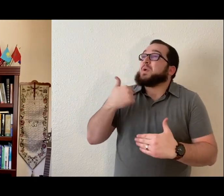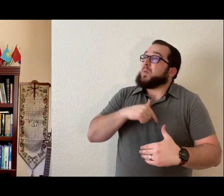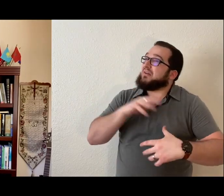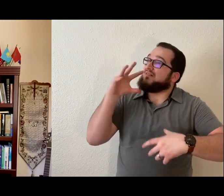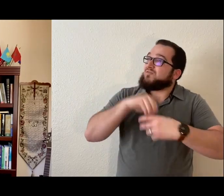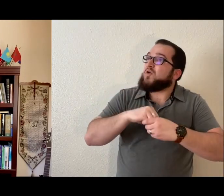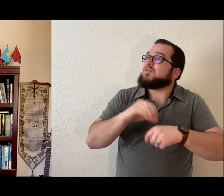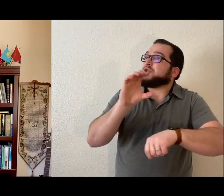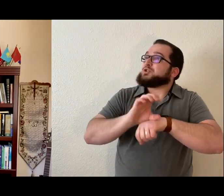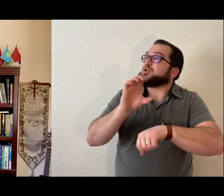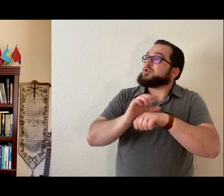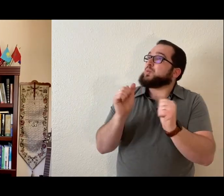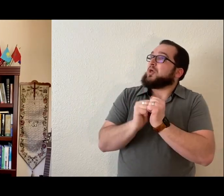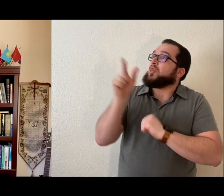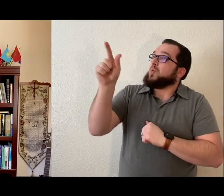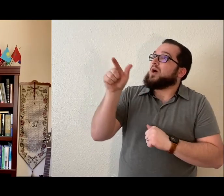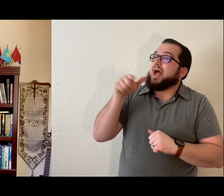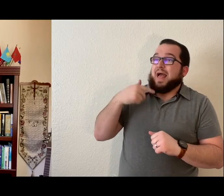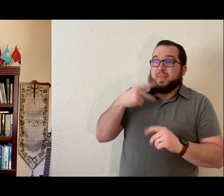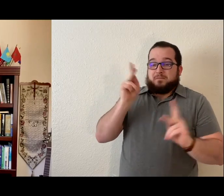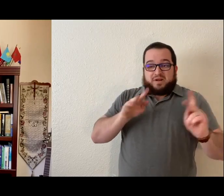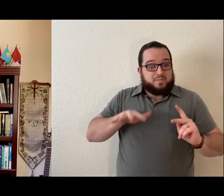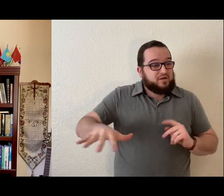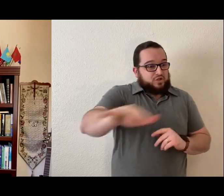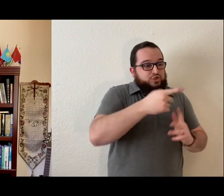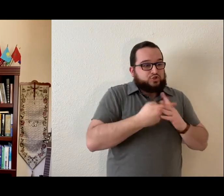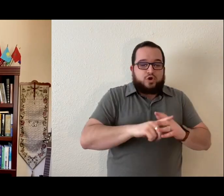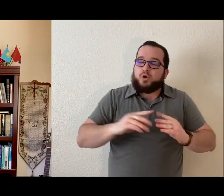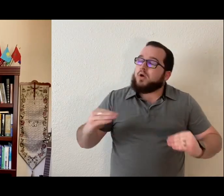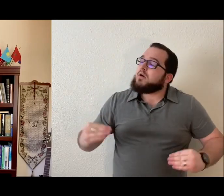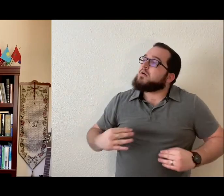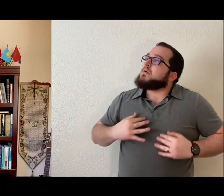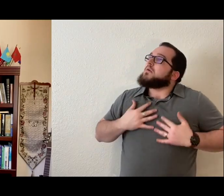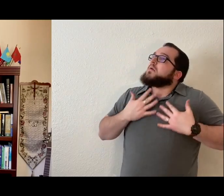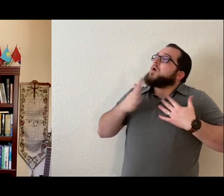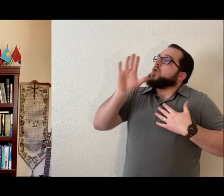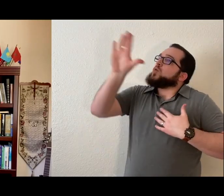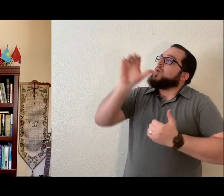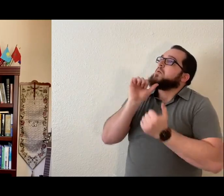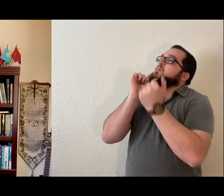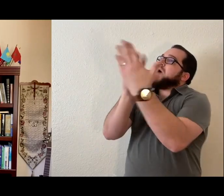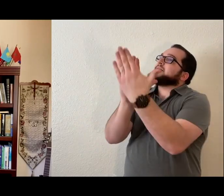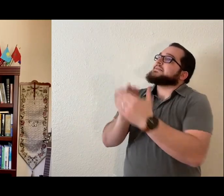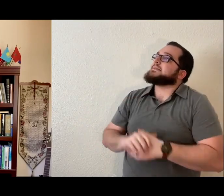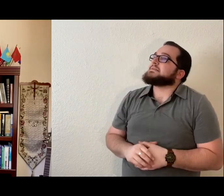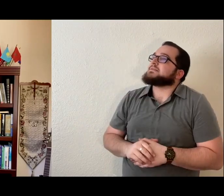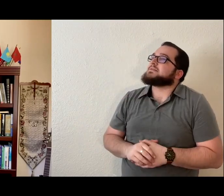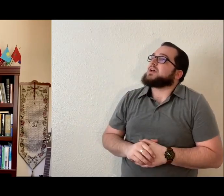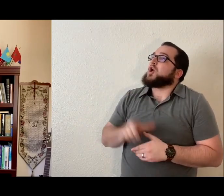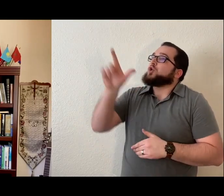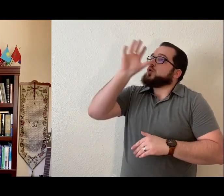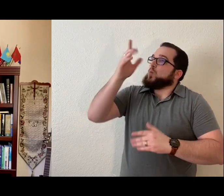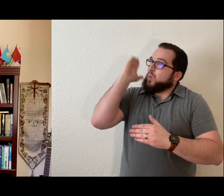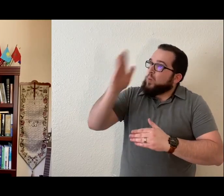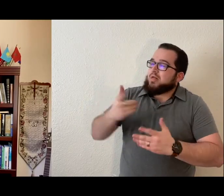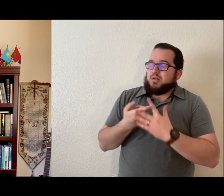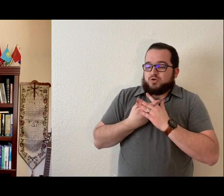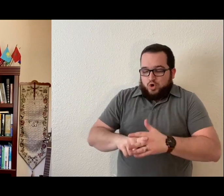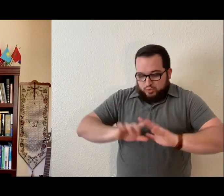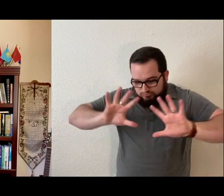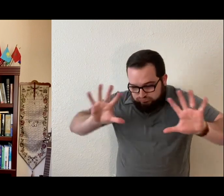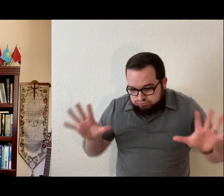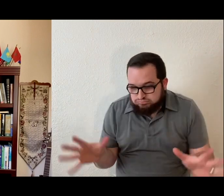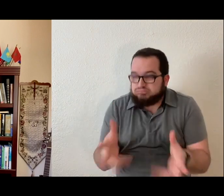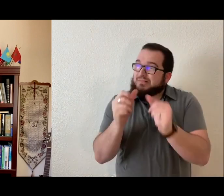we're a part of it, and we pray that they will feel your presence and that today that you would strengthen your